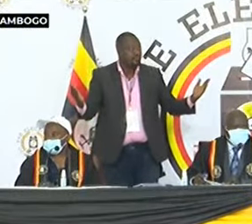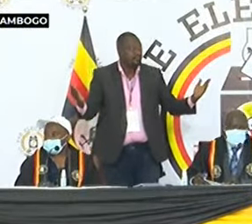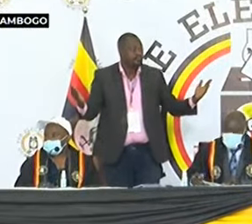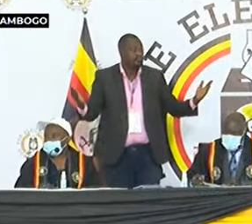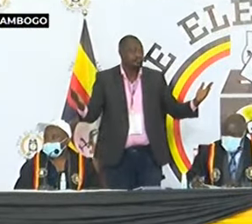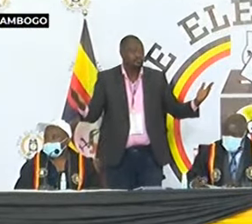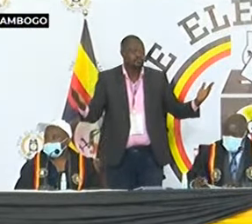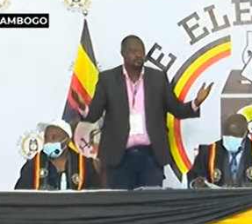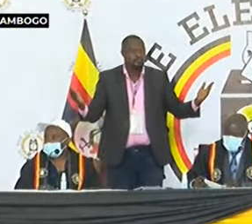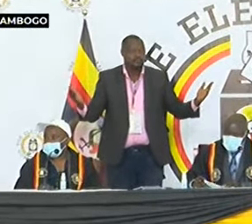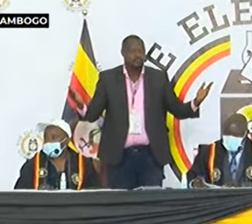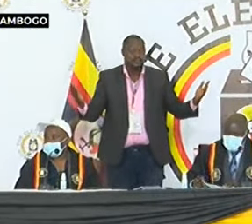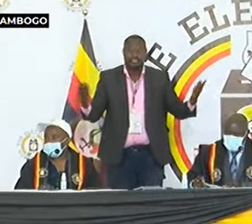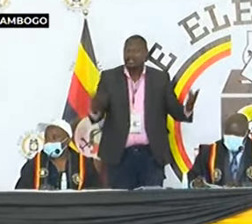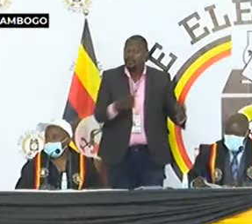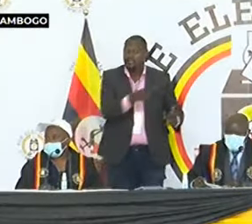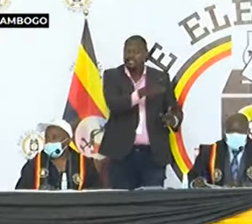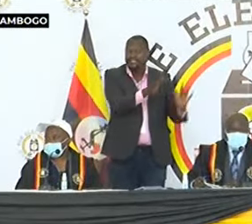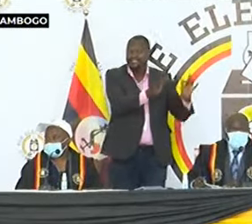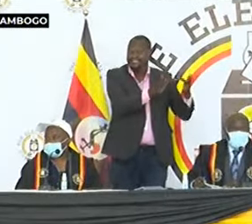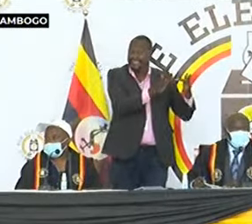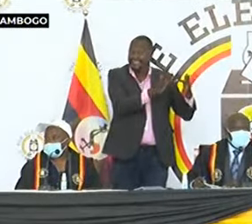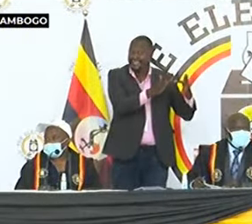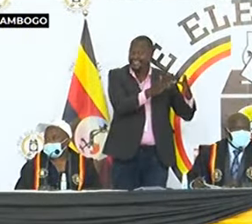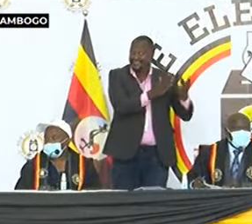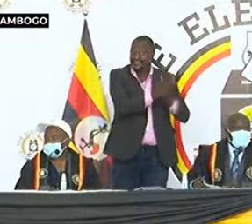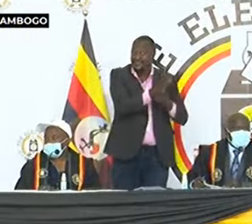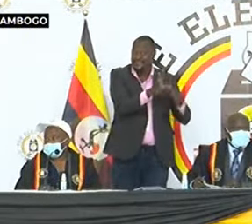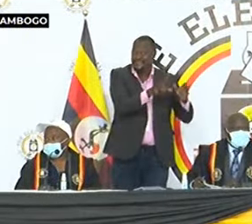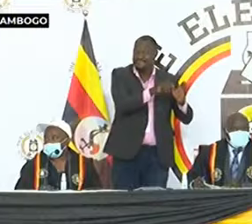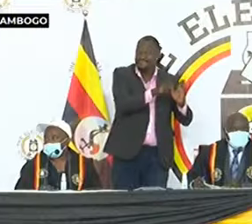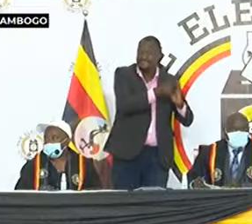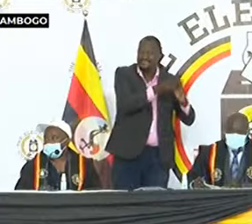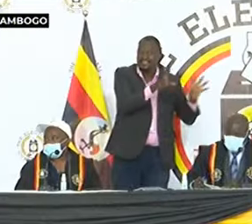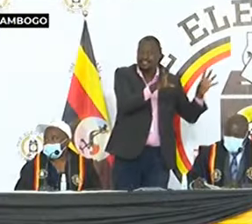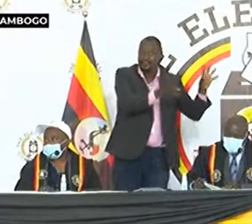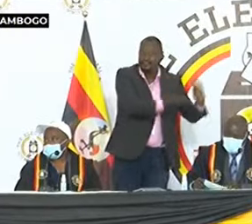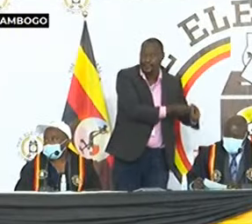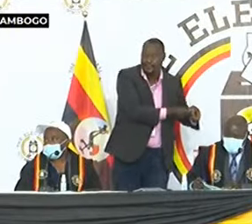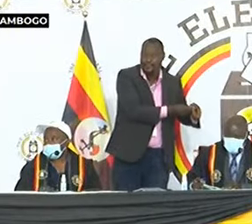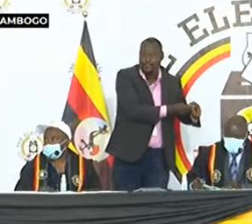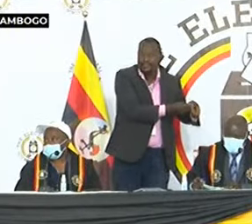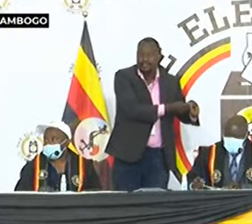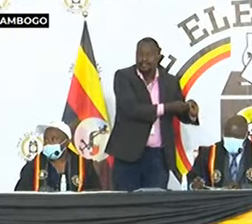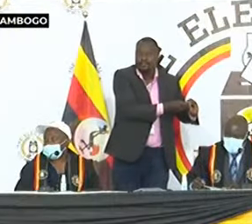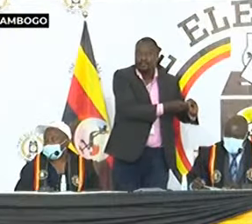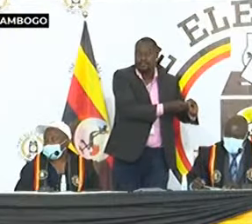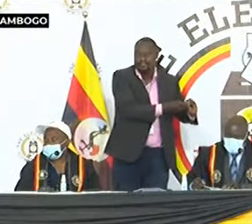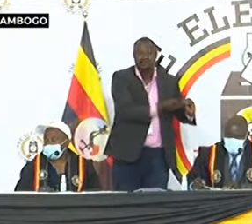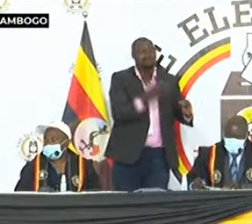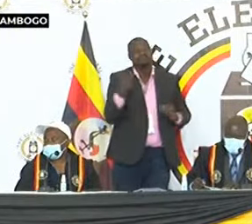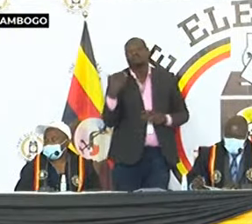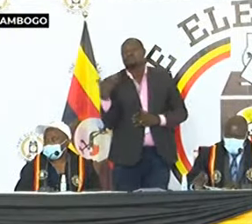as far as the internet shutdown is concerned, I think I did make it